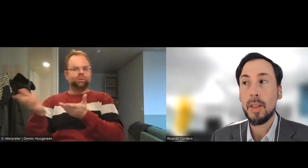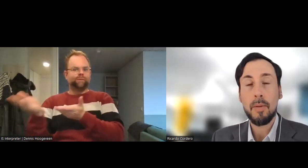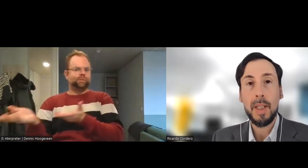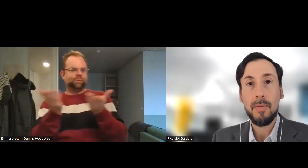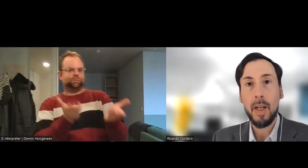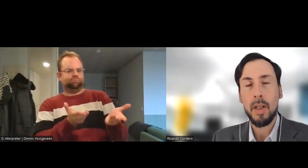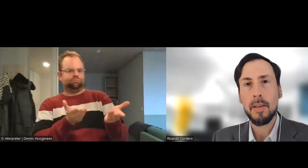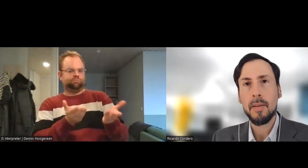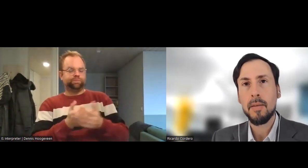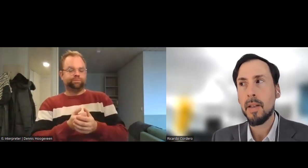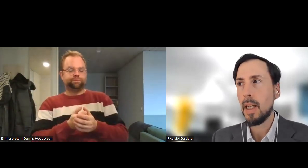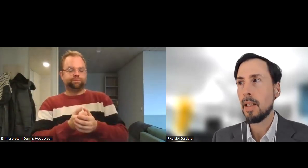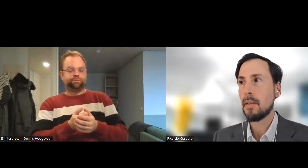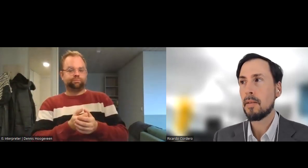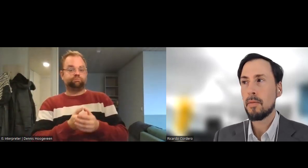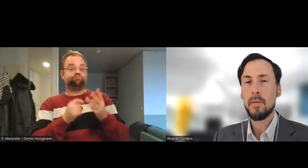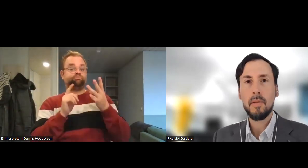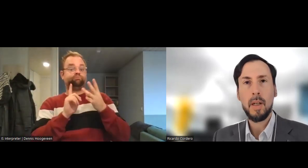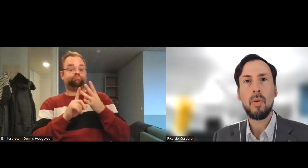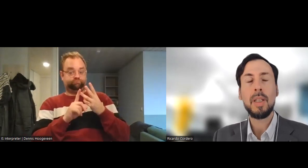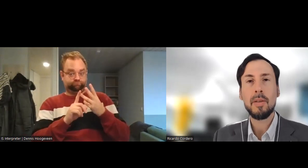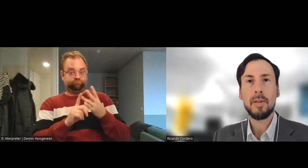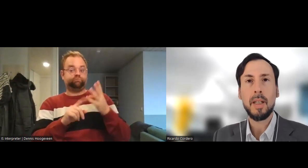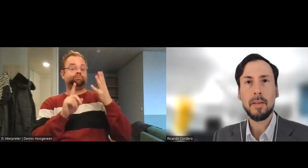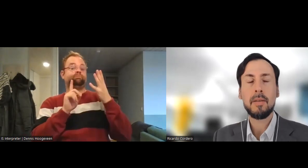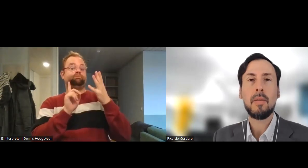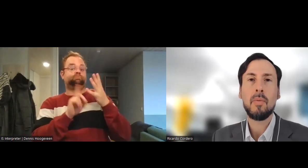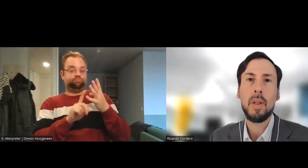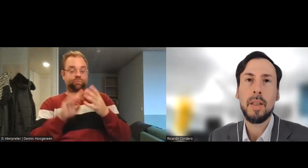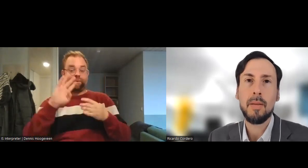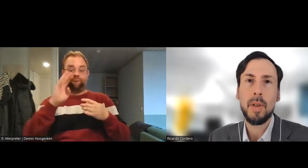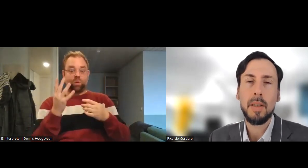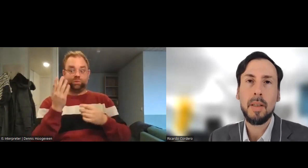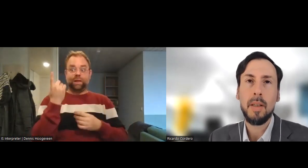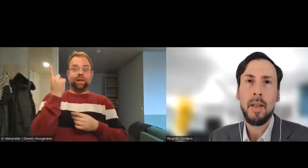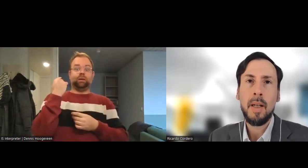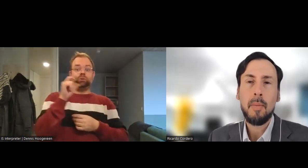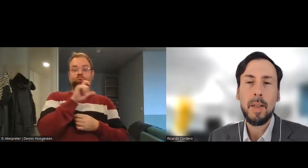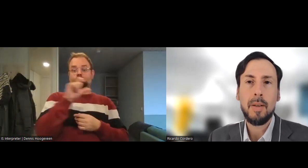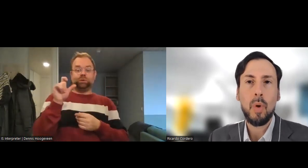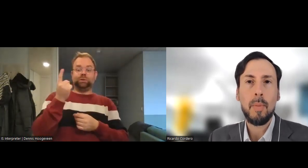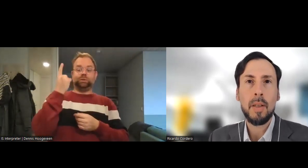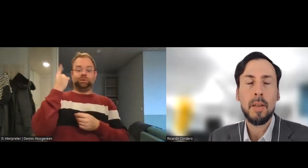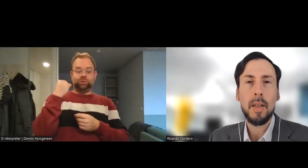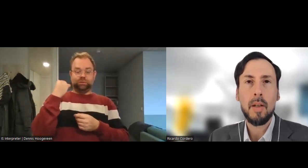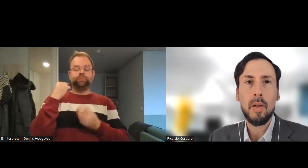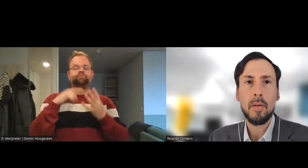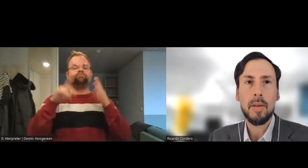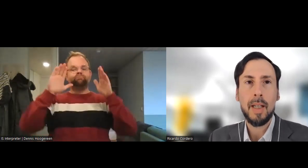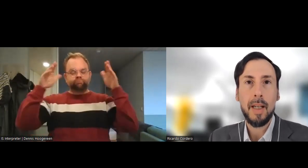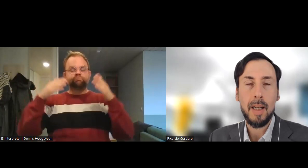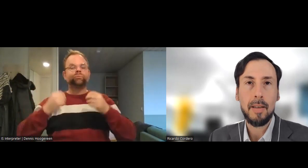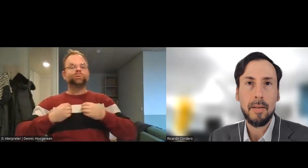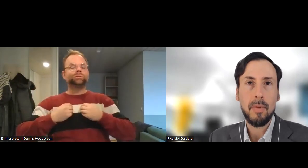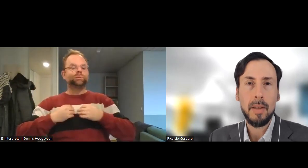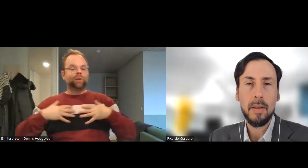on gender-based violence and how it intersects with disability, placing women and girls